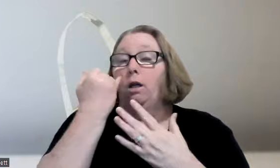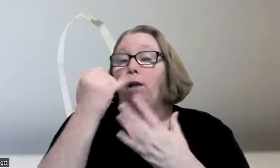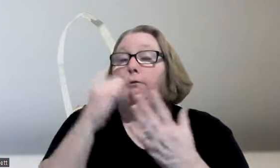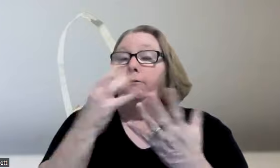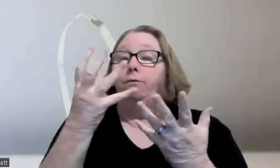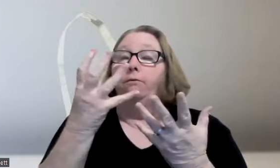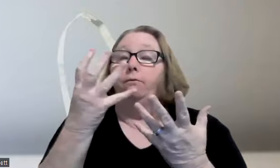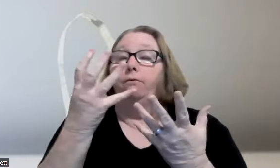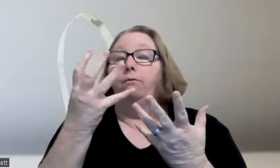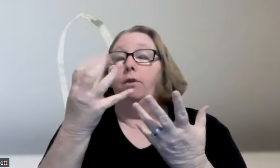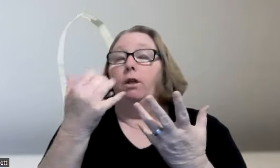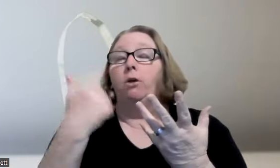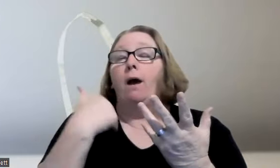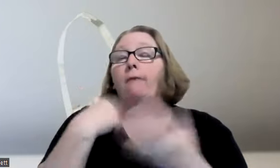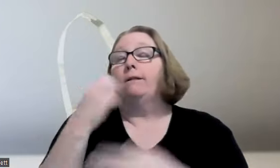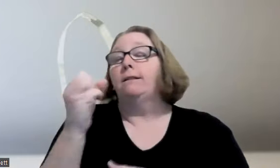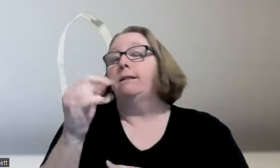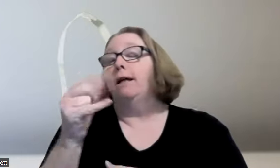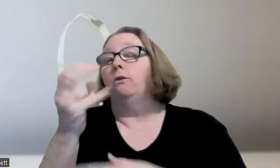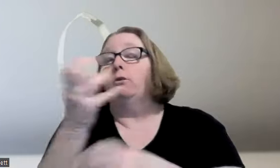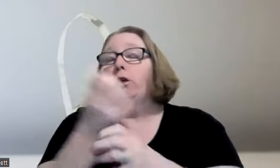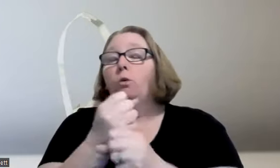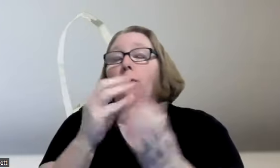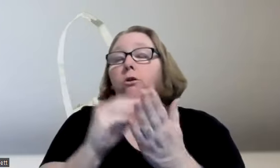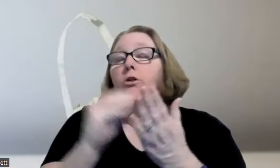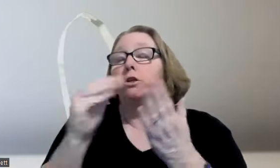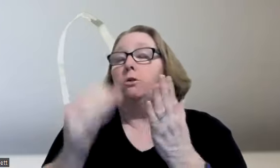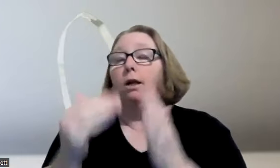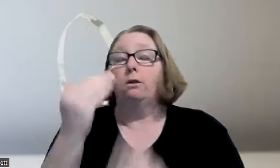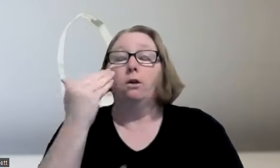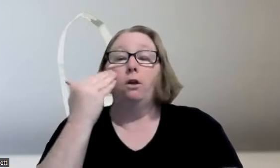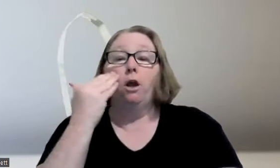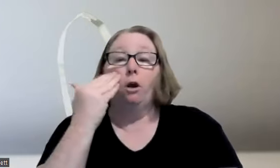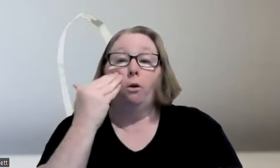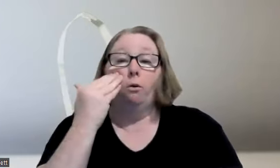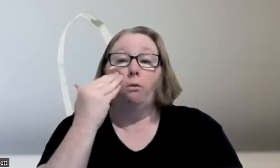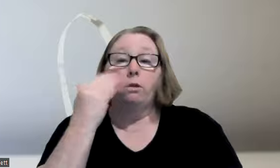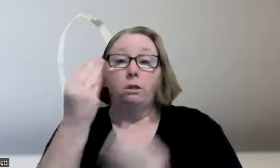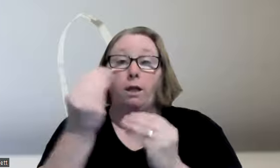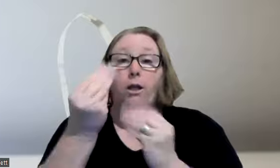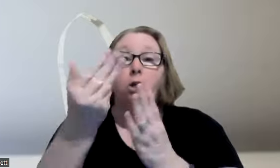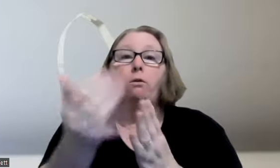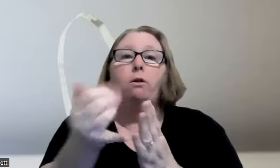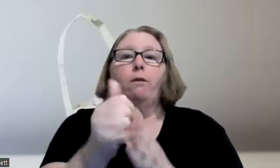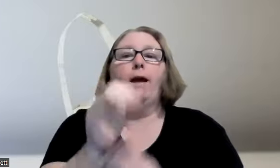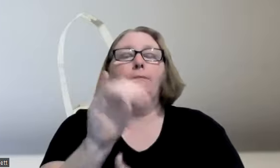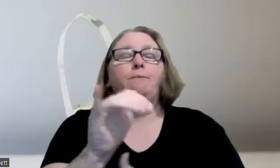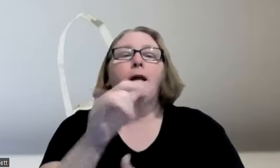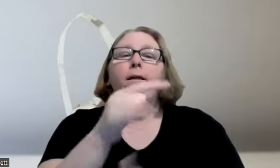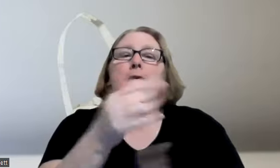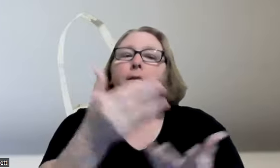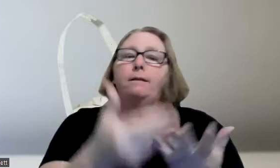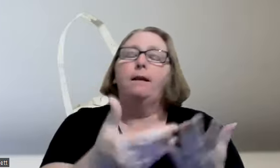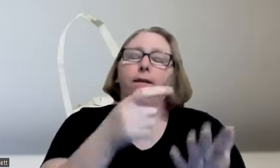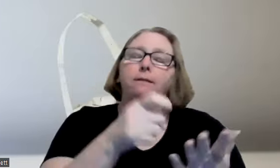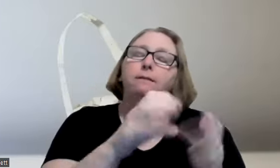if you have a signal you want your student to know, to let you know that